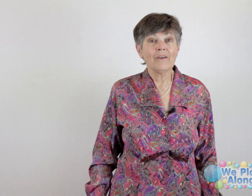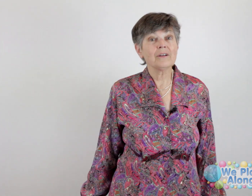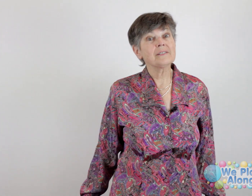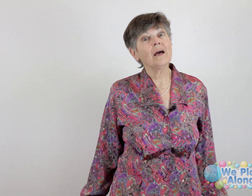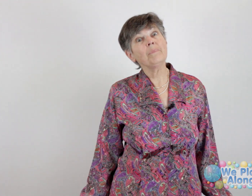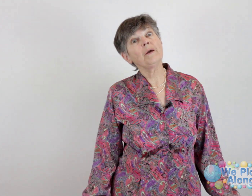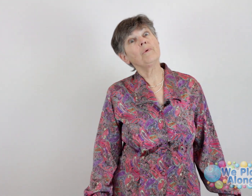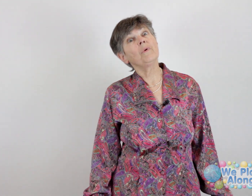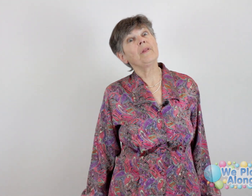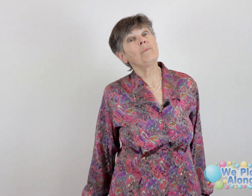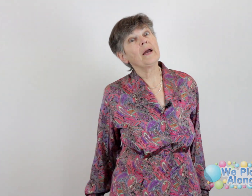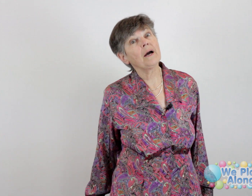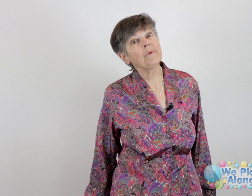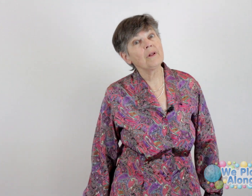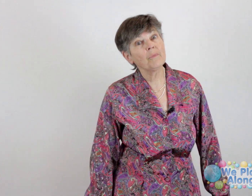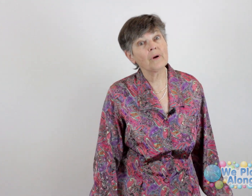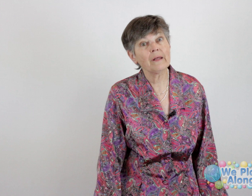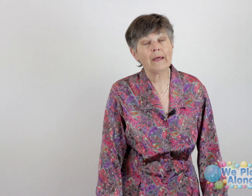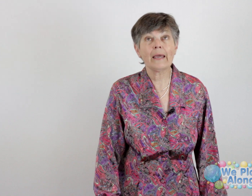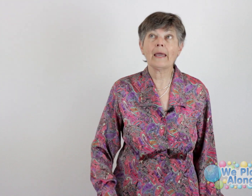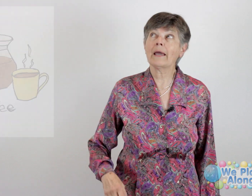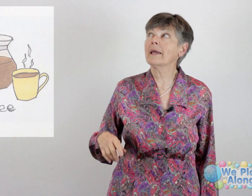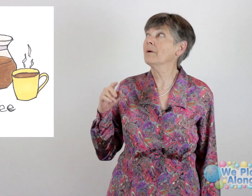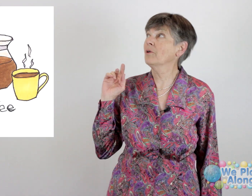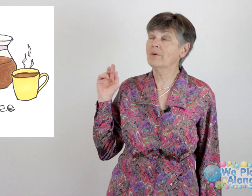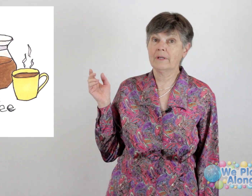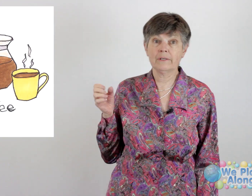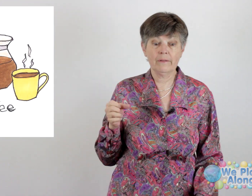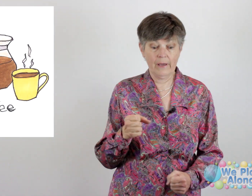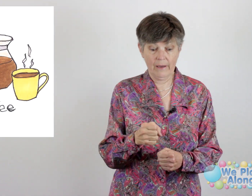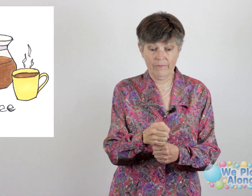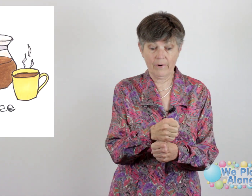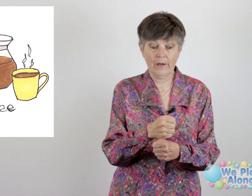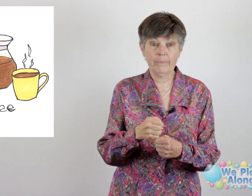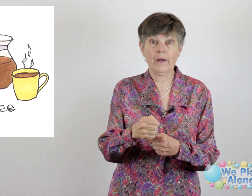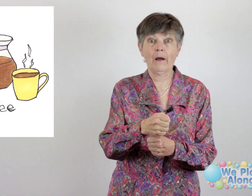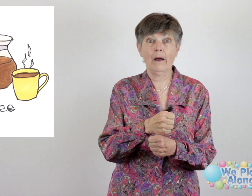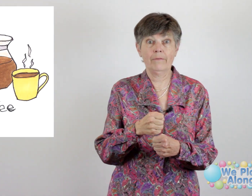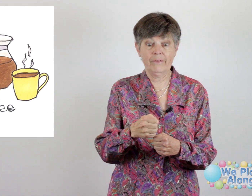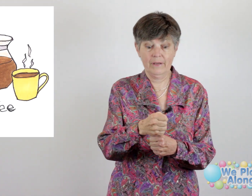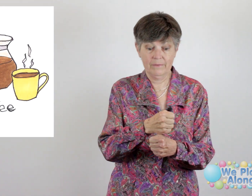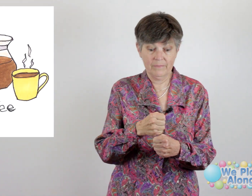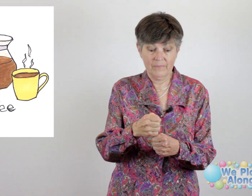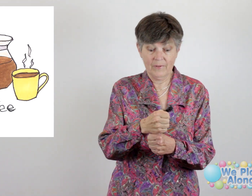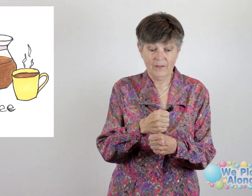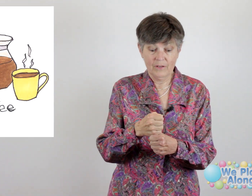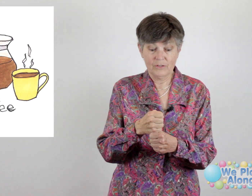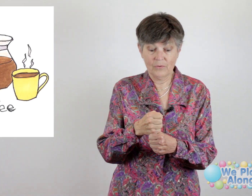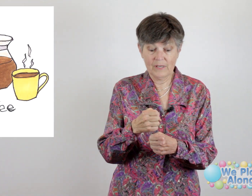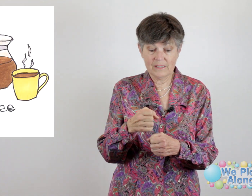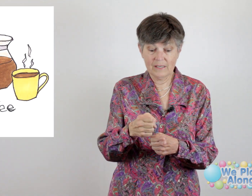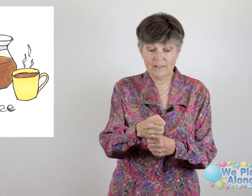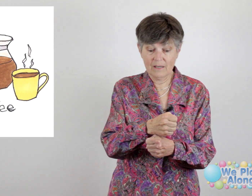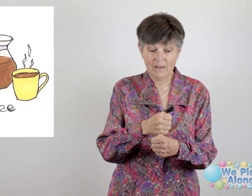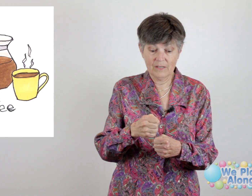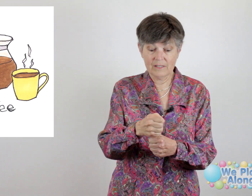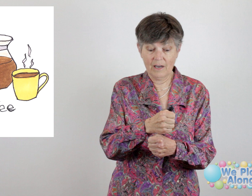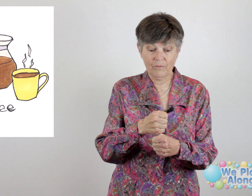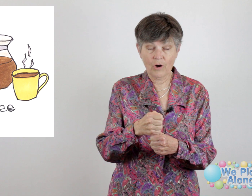there are some people when they wake up in the morning, they can't get moving until they have their cup of coffee. So this is the sign for